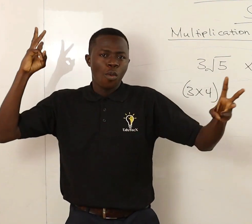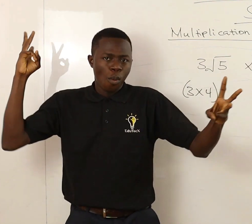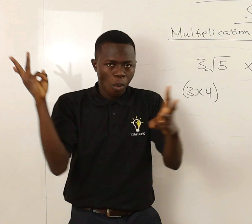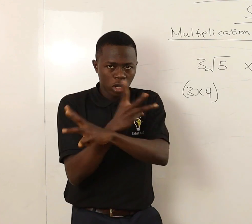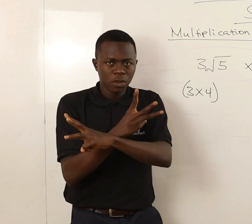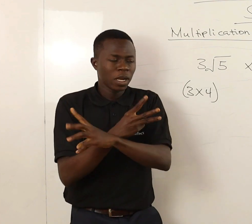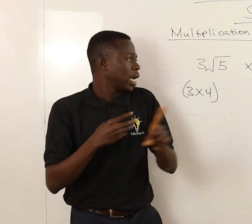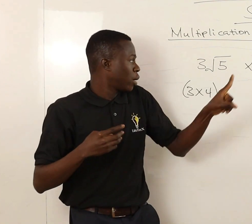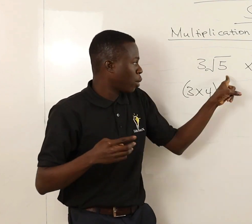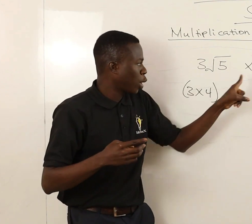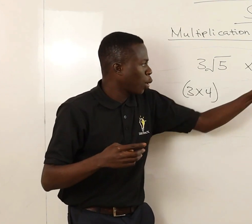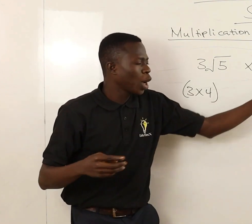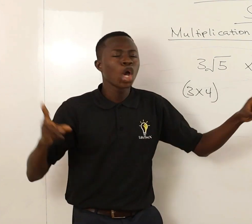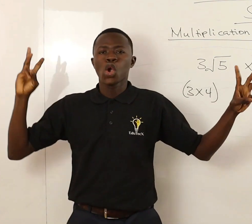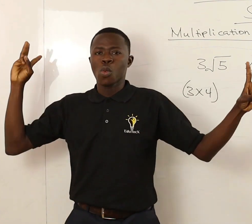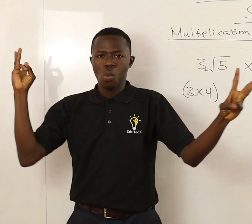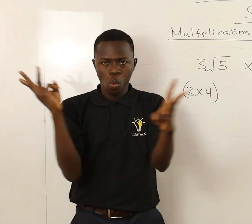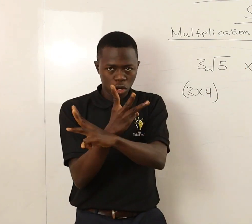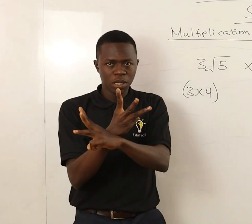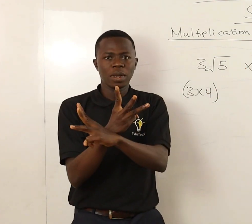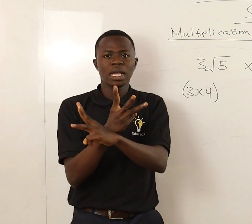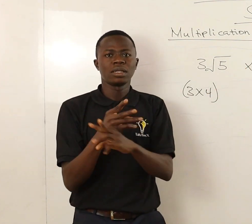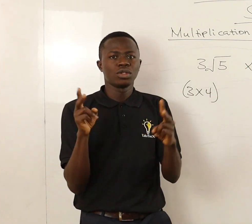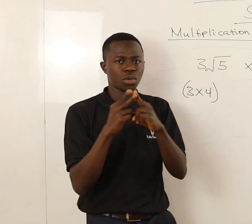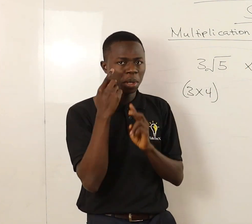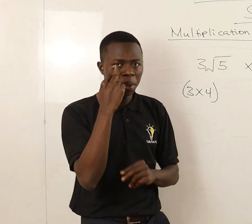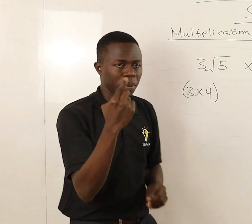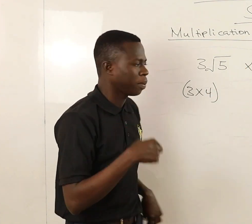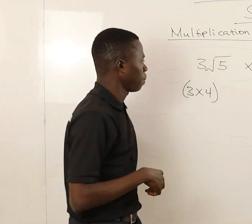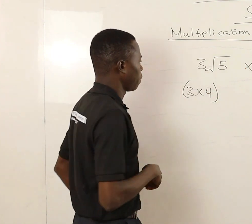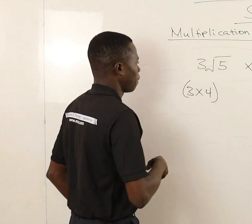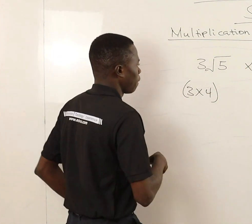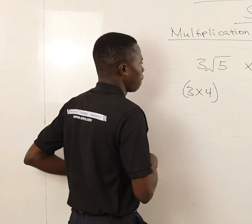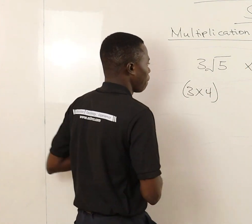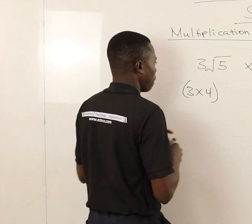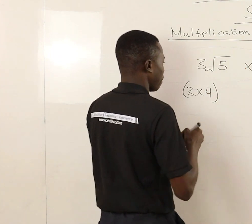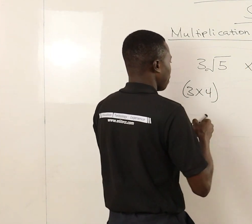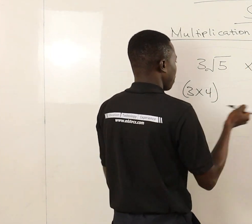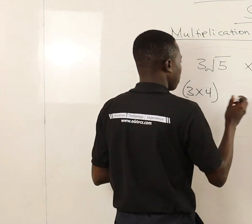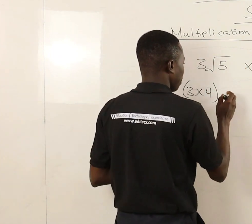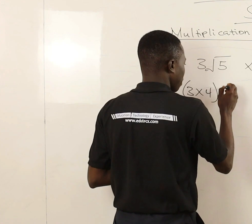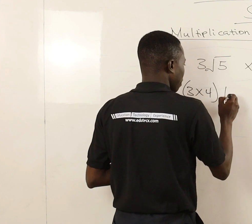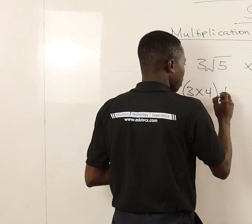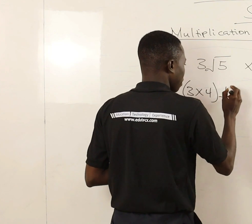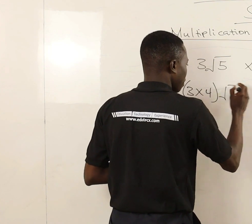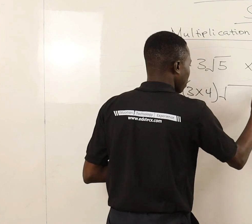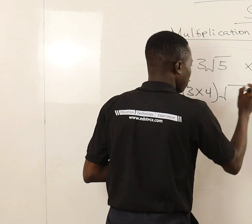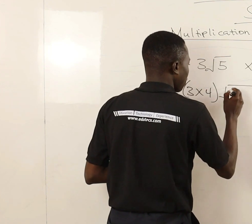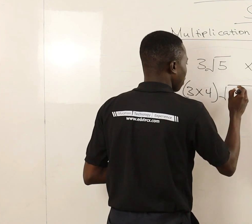So you see that the numbers outside the square root sign, we multiply them. Then after that, the numbers inside the square root sign as